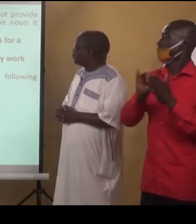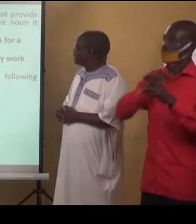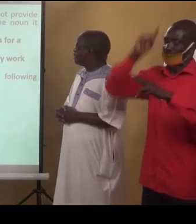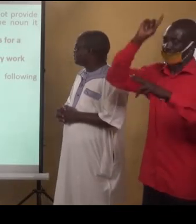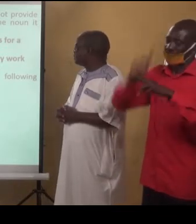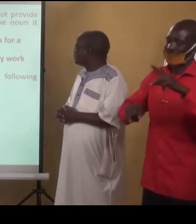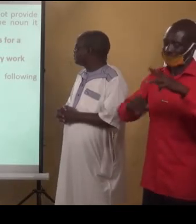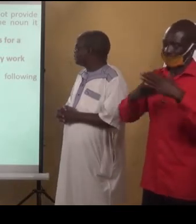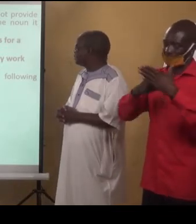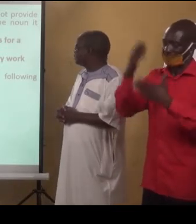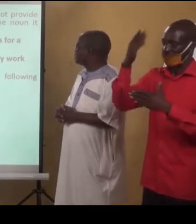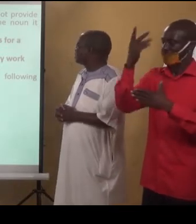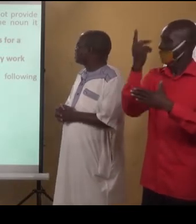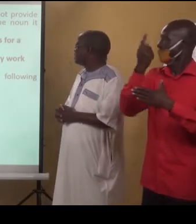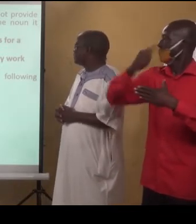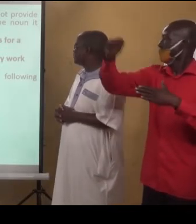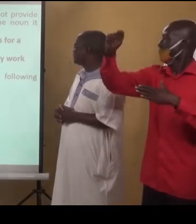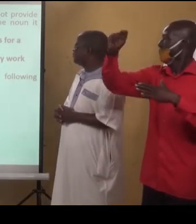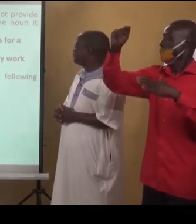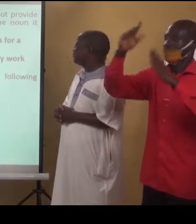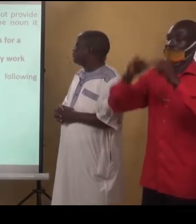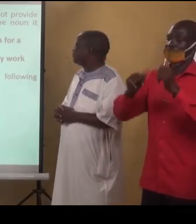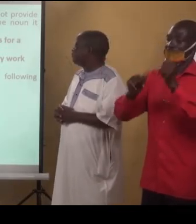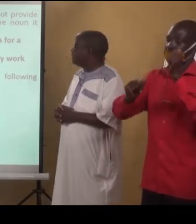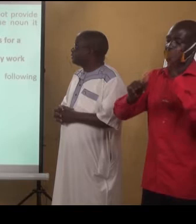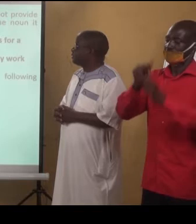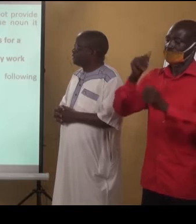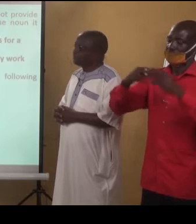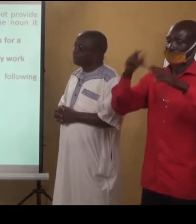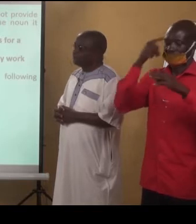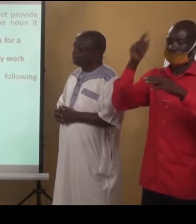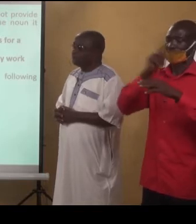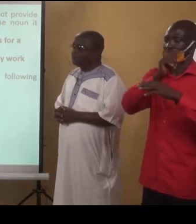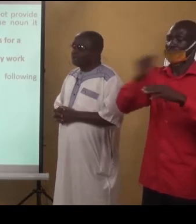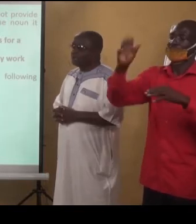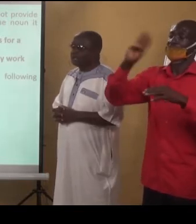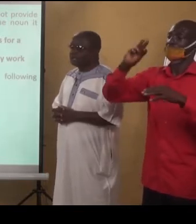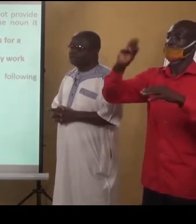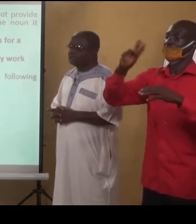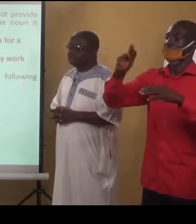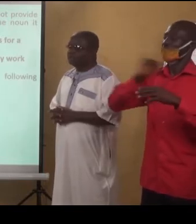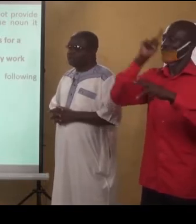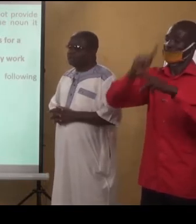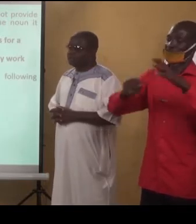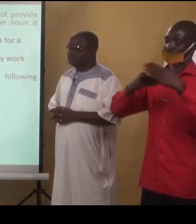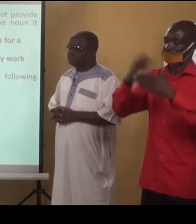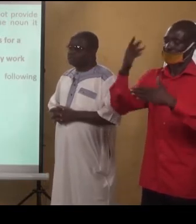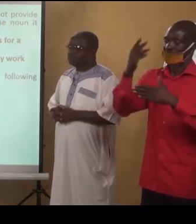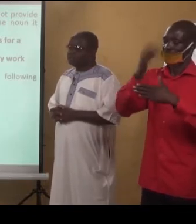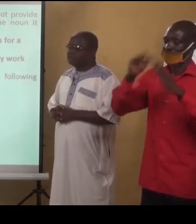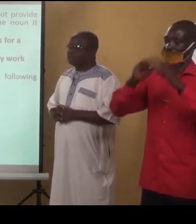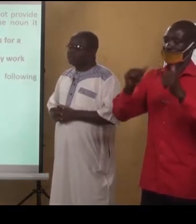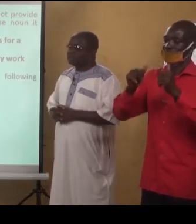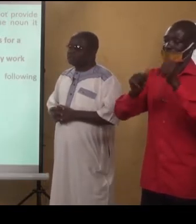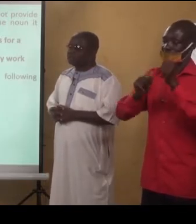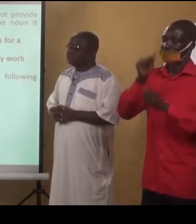afford to buy the house, which sells for ₦1 million. I can't afford to buy the house,